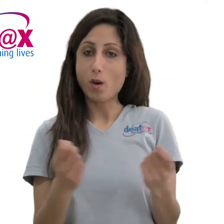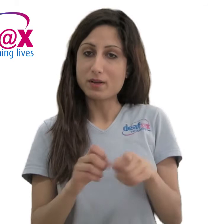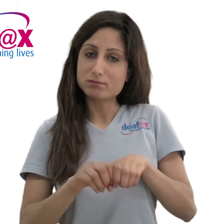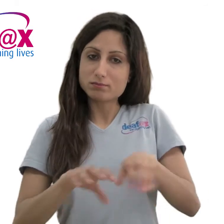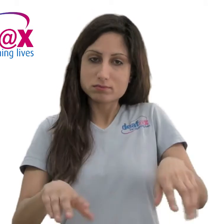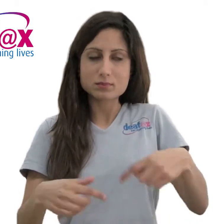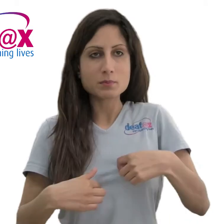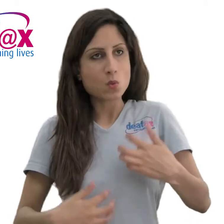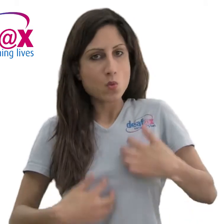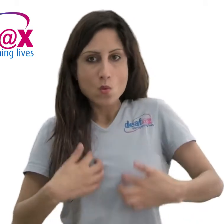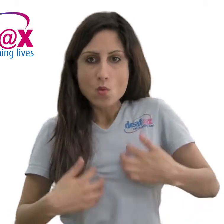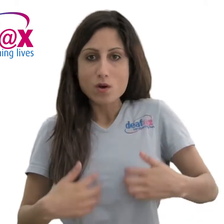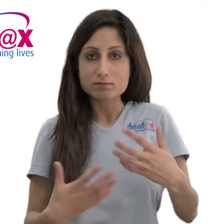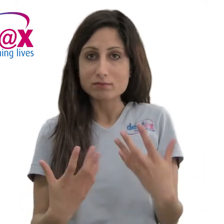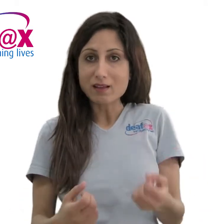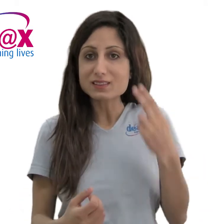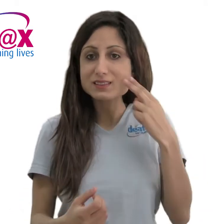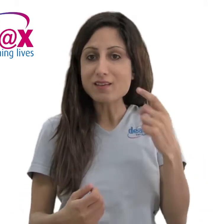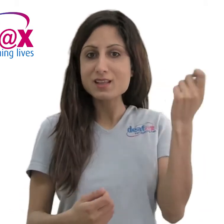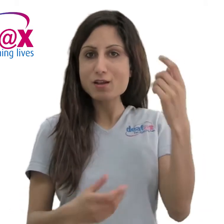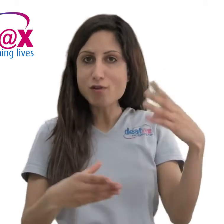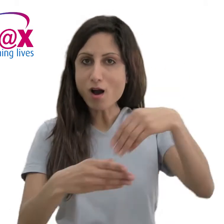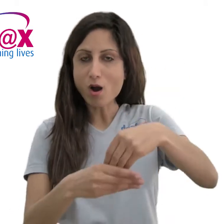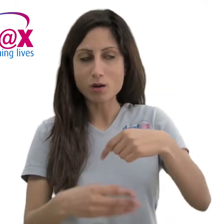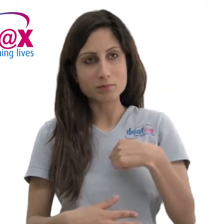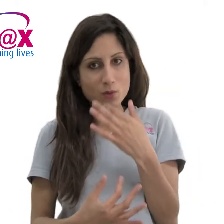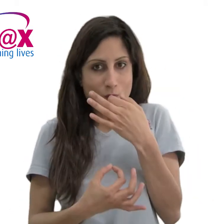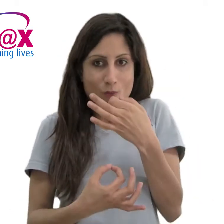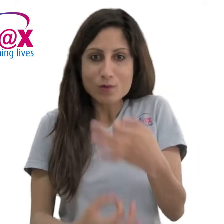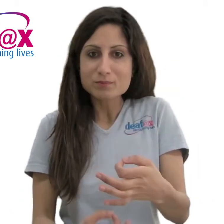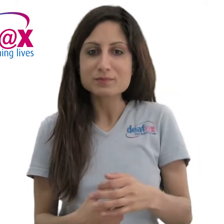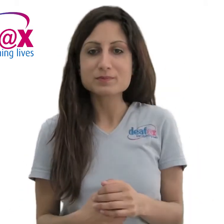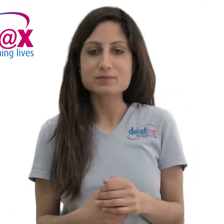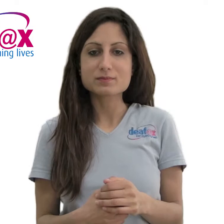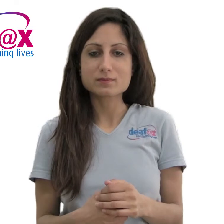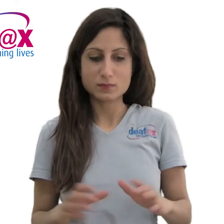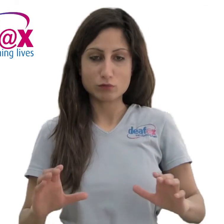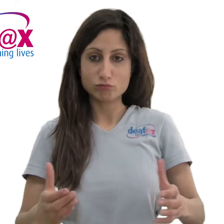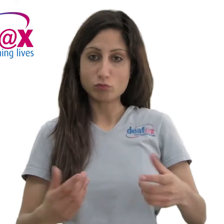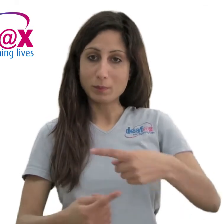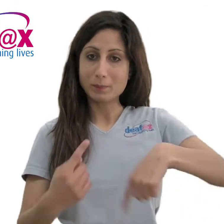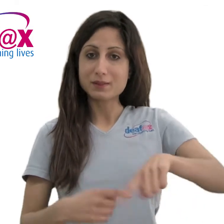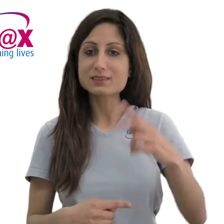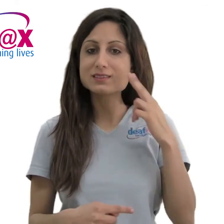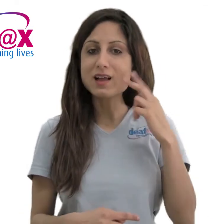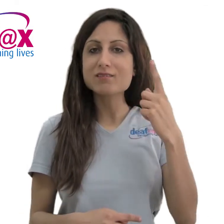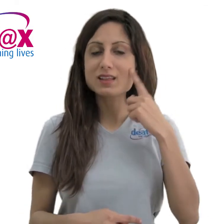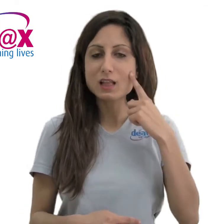When I heard that there is a new comic strip coming out featuring a deaf hero, I was intrigued. Signs and